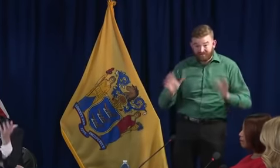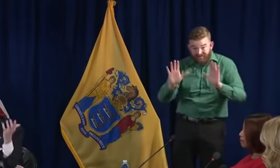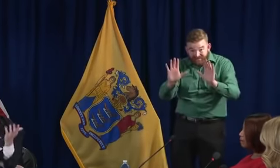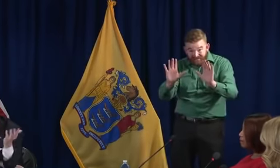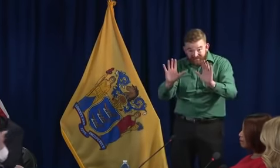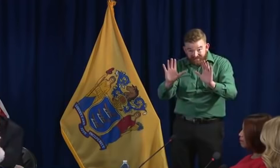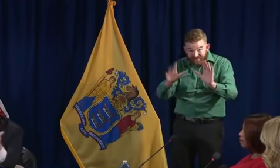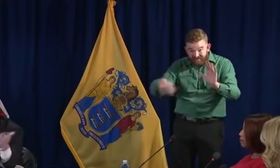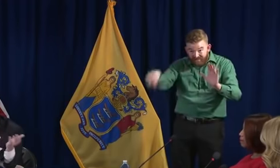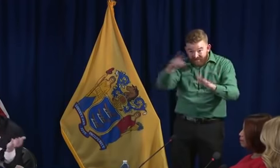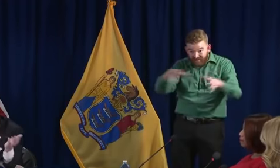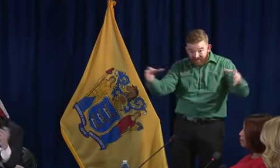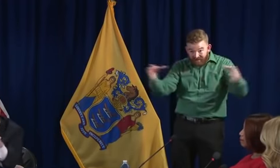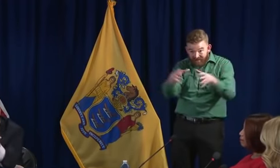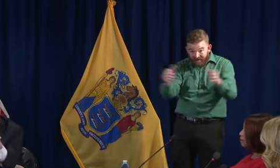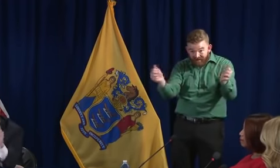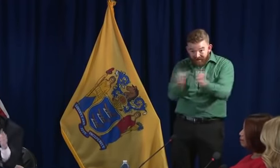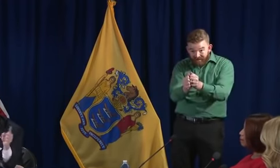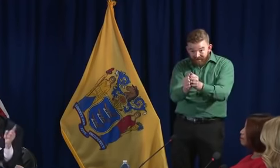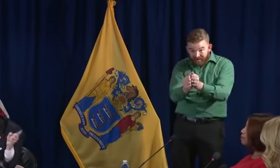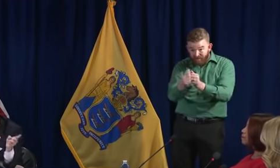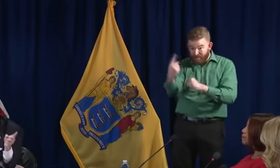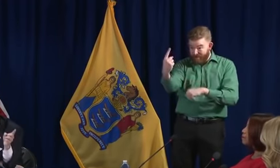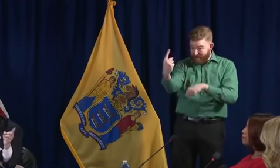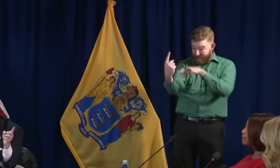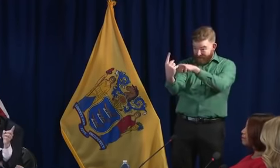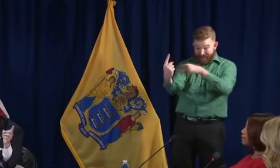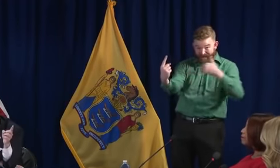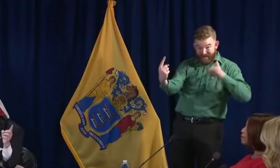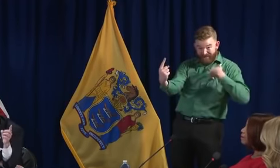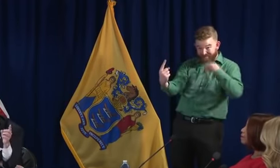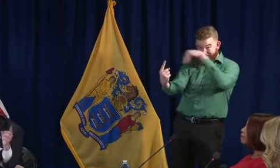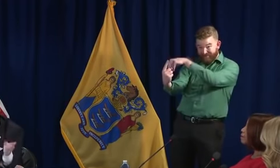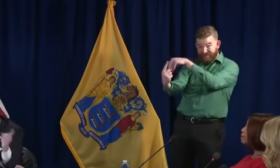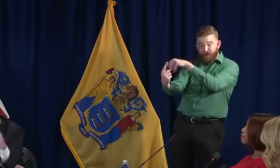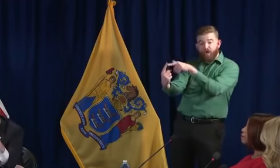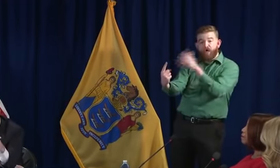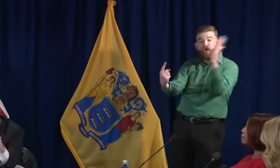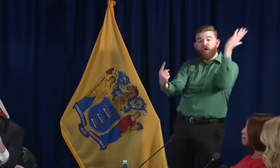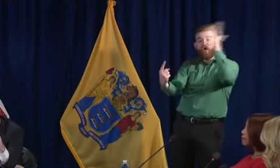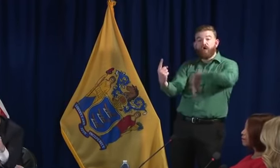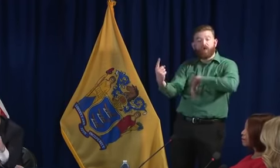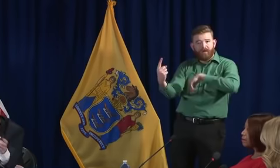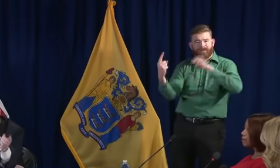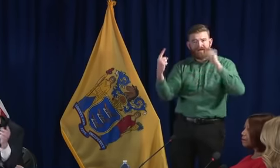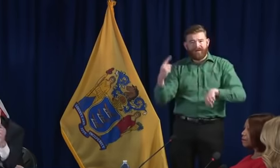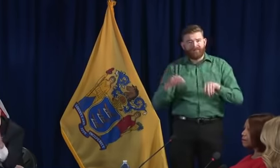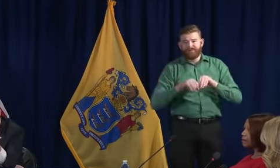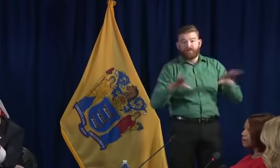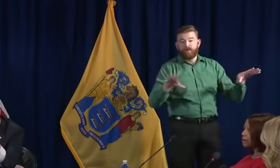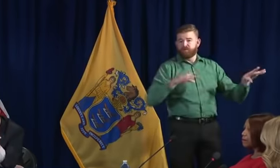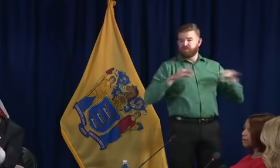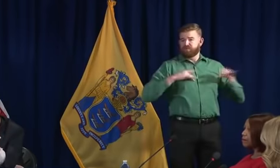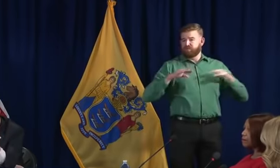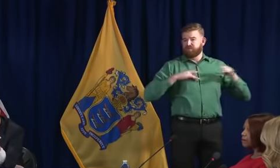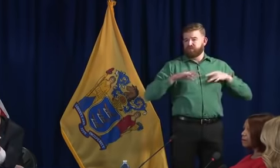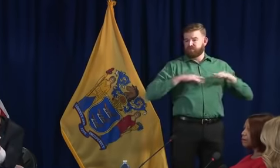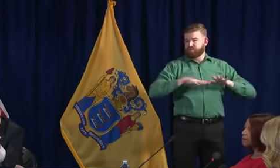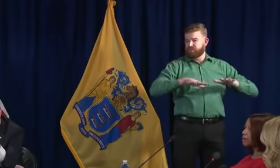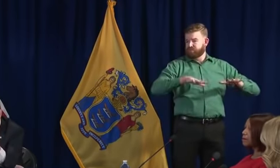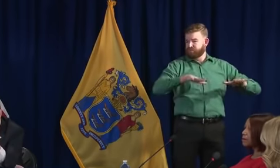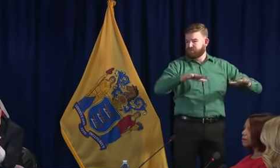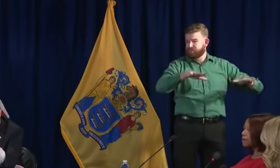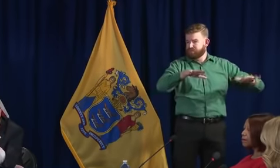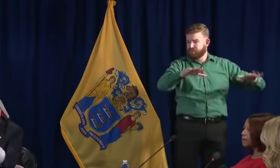run the risk that you spread it from one to the other. And by the way, you could get sick. And more importantly, when you sit with grandma or grandpa